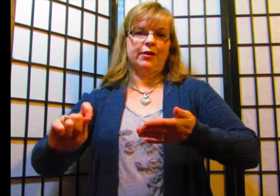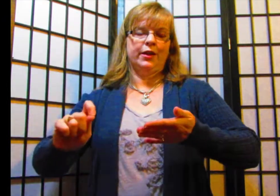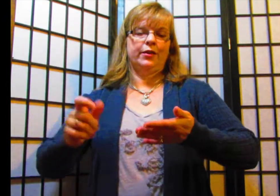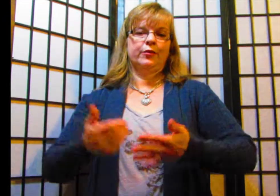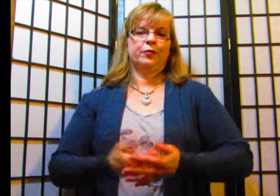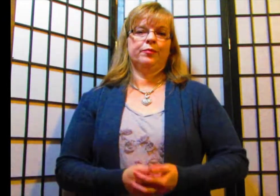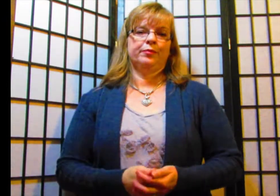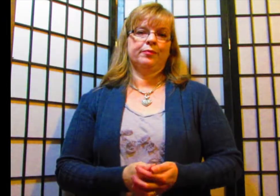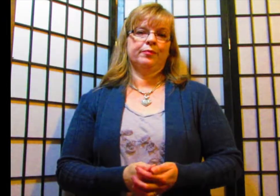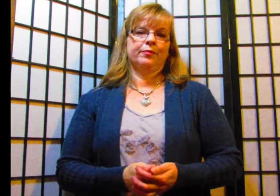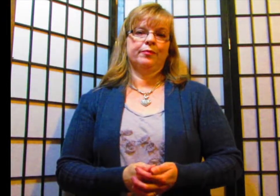Secretary.